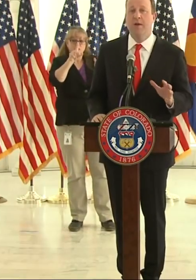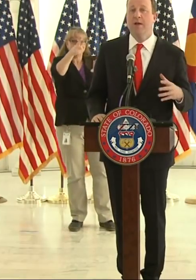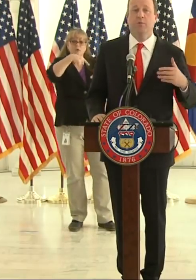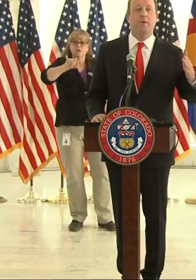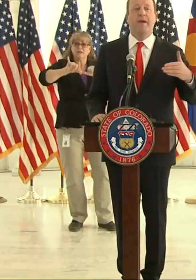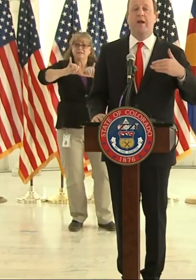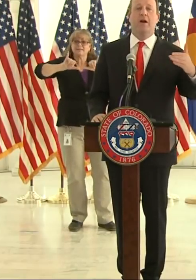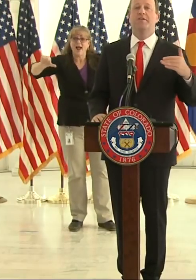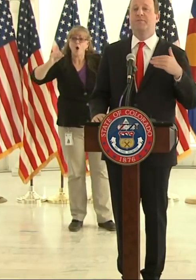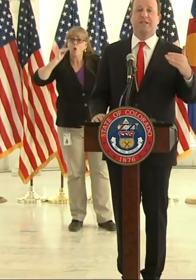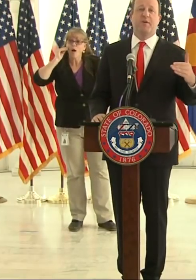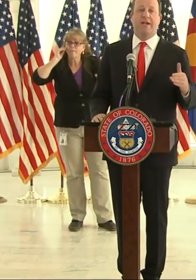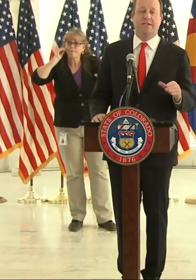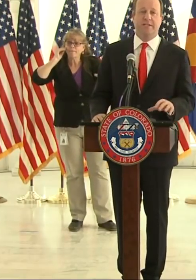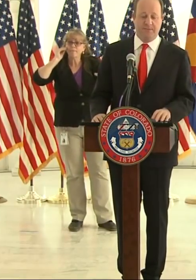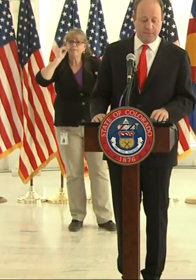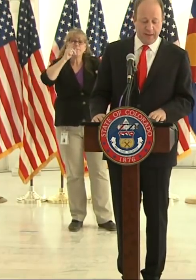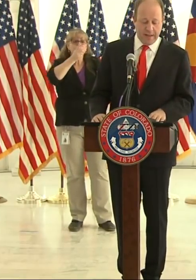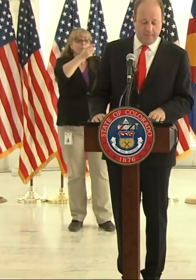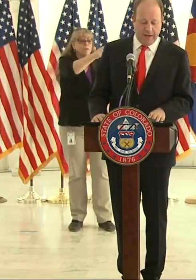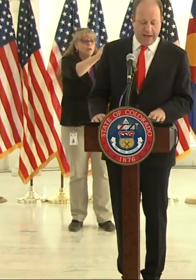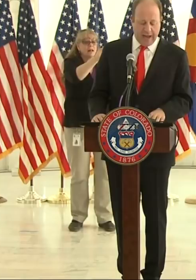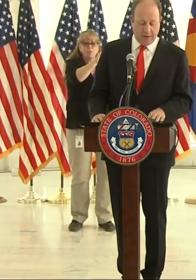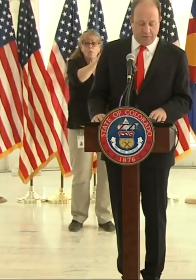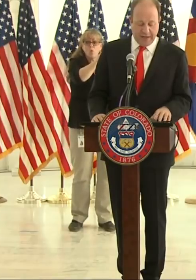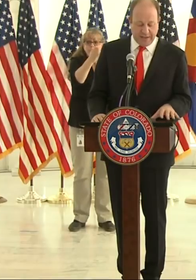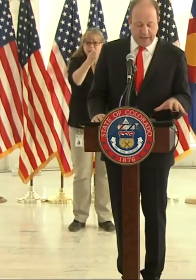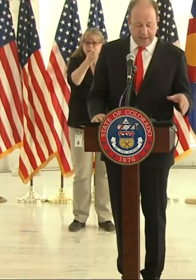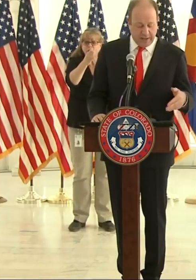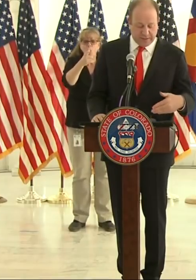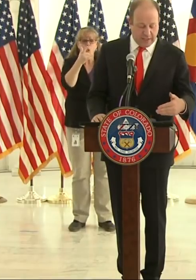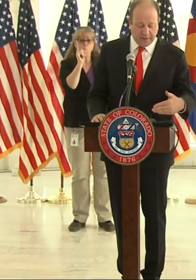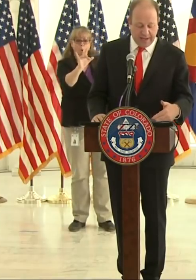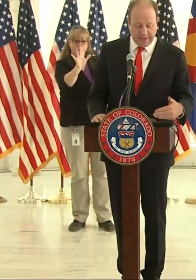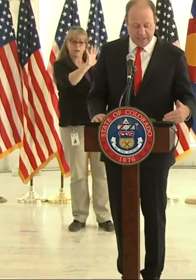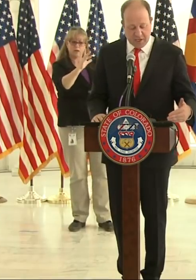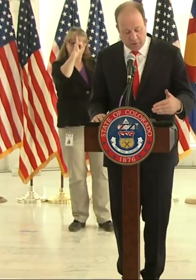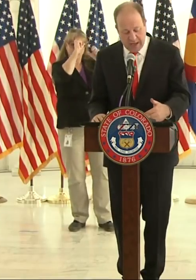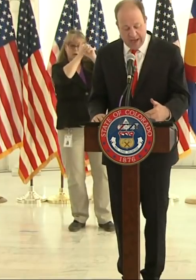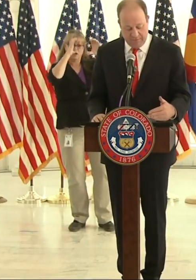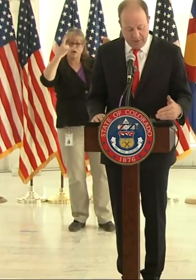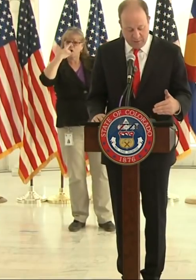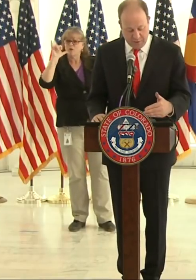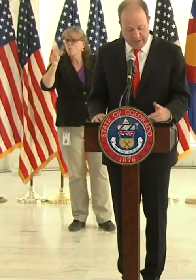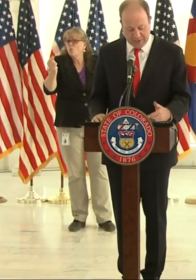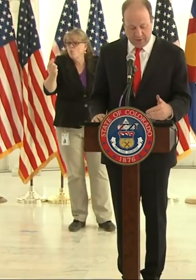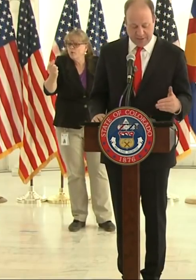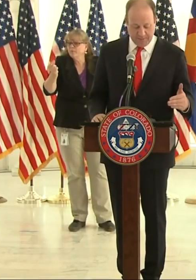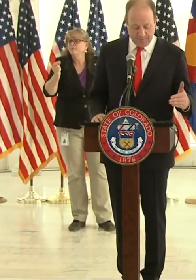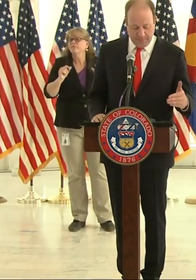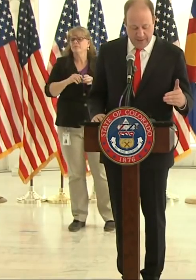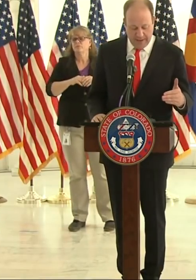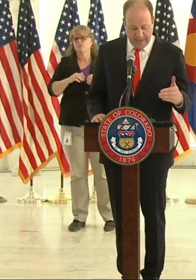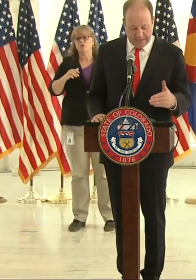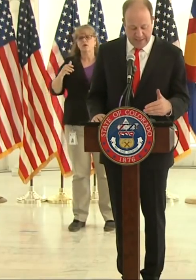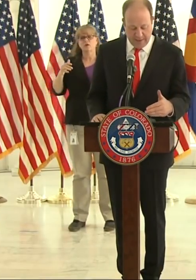weeks. So we'll prepare all those best practices. But I don't think that it's unlikely it can go live with